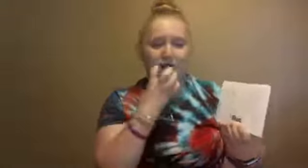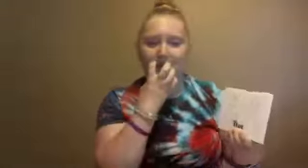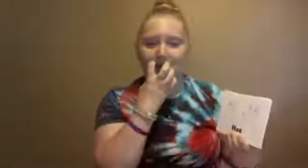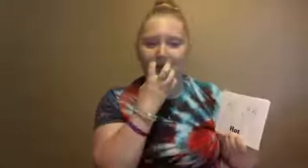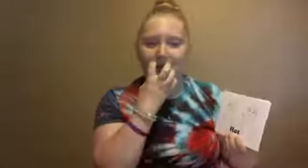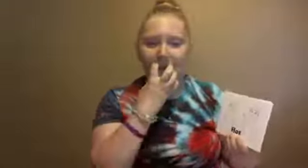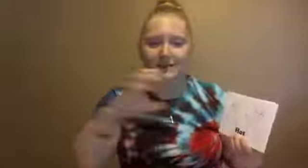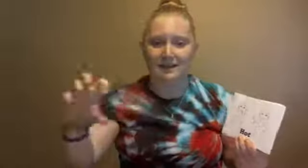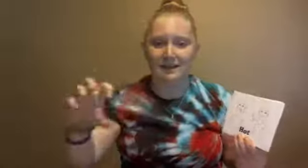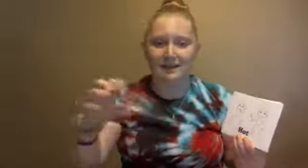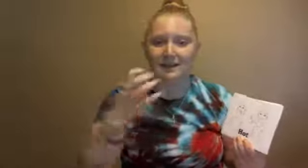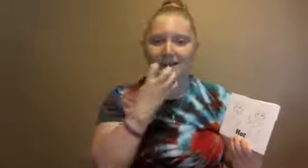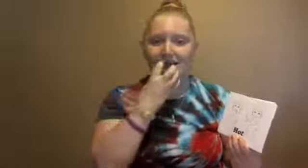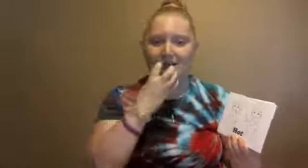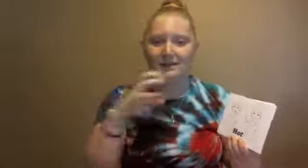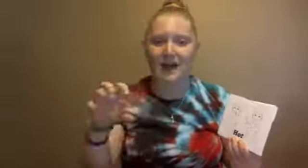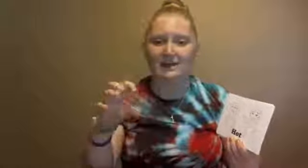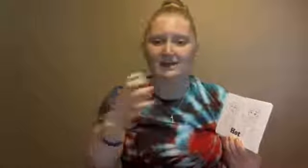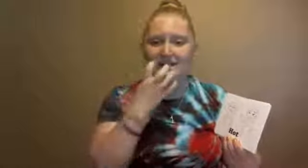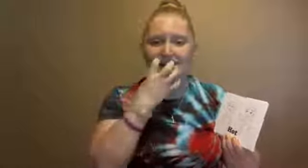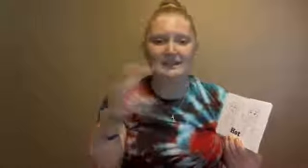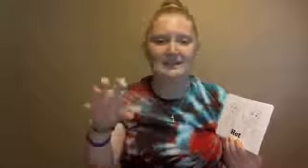would go like this and then like that. Hot.